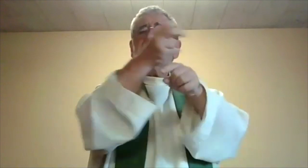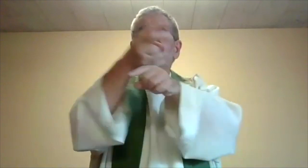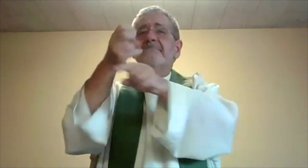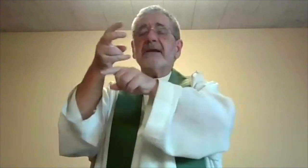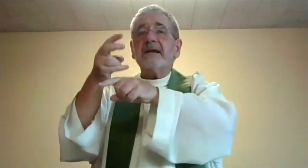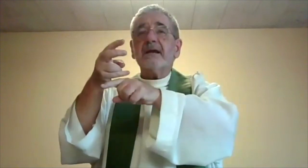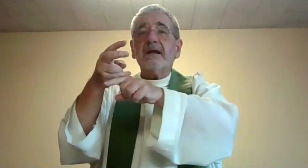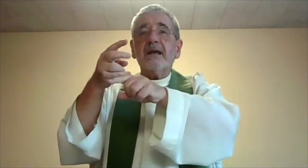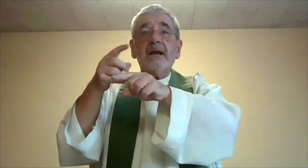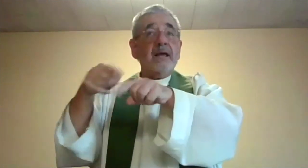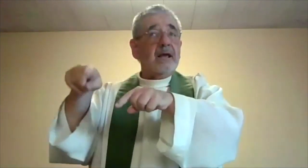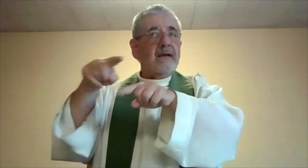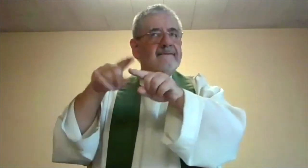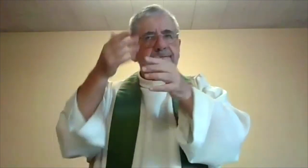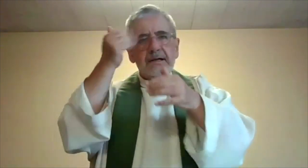and defeat all of their enemies.